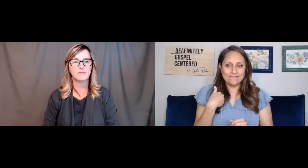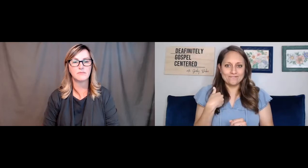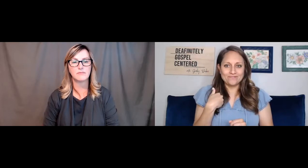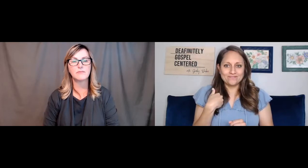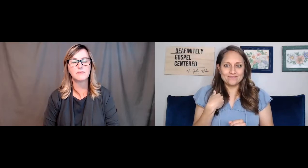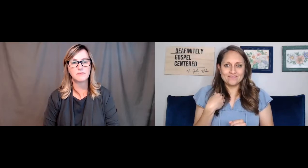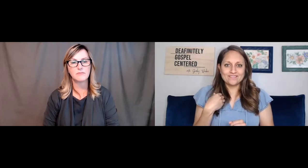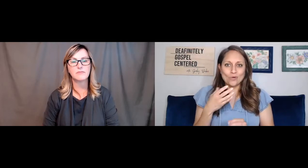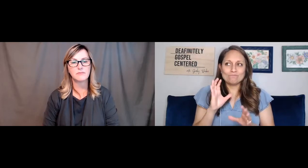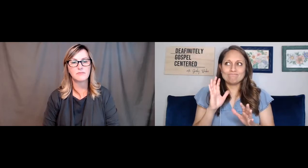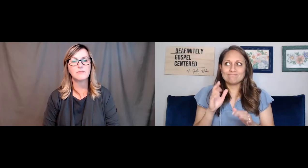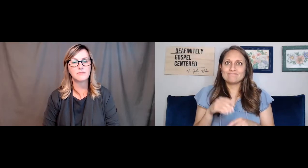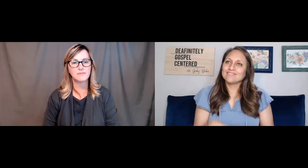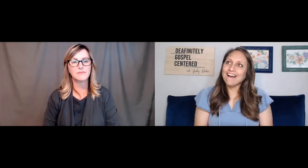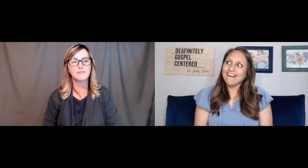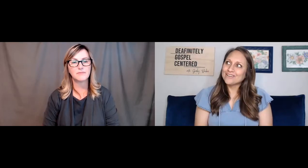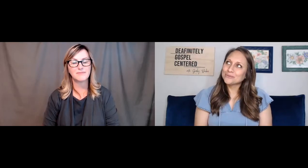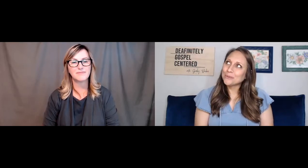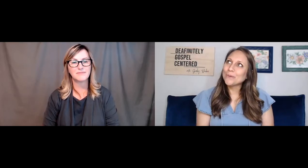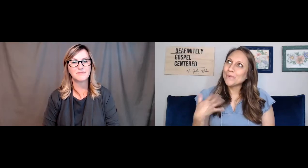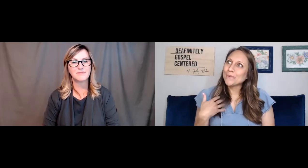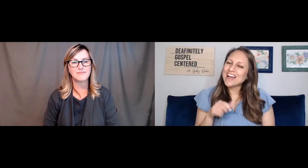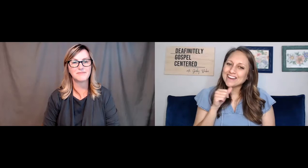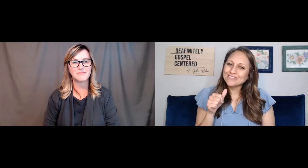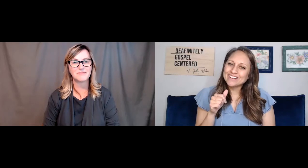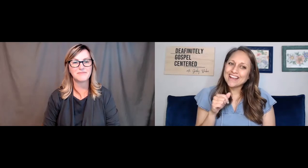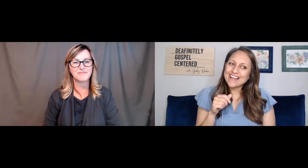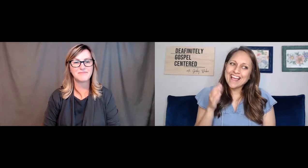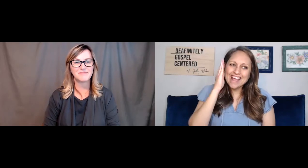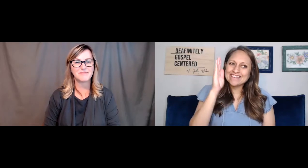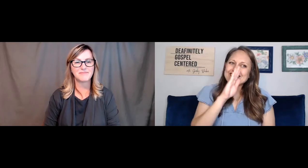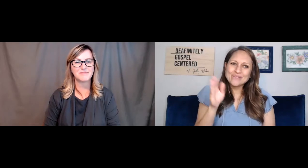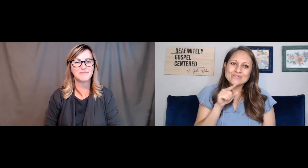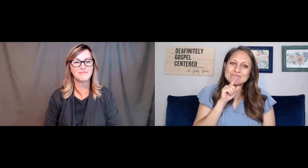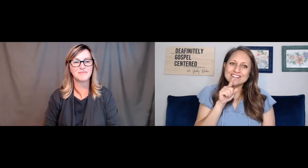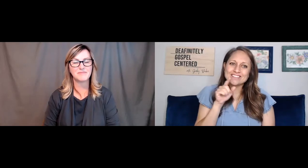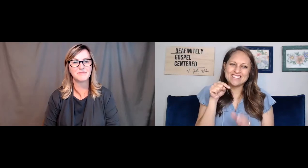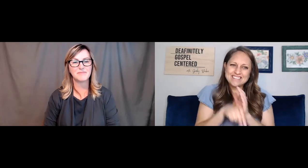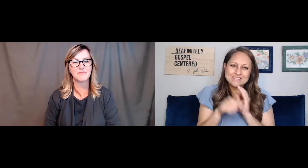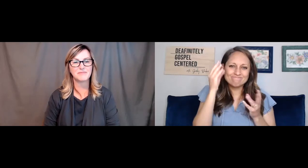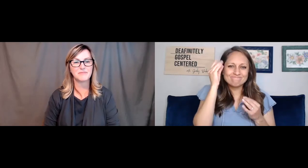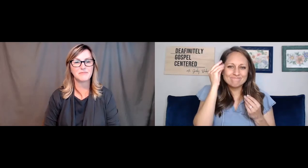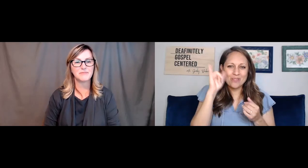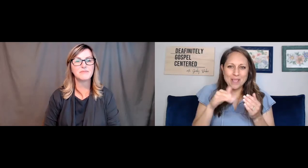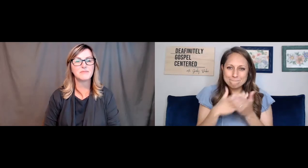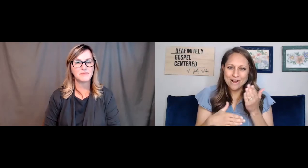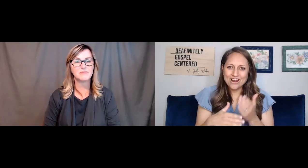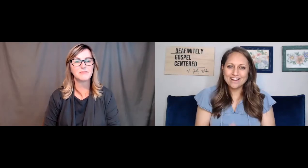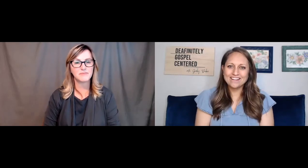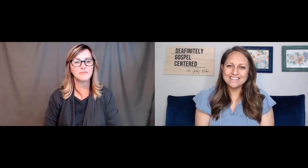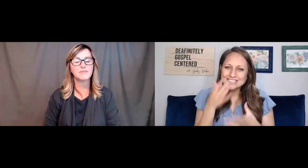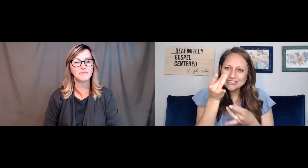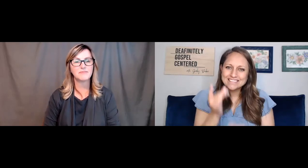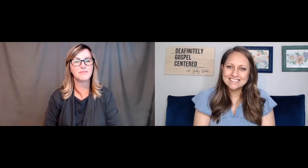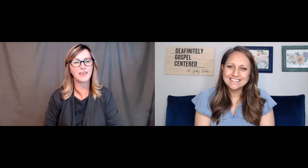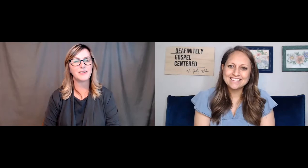So, Dee, with your personal relationship with your mother and then with your children, what